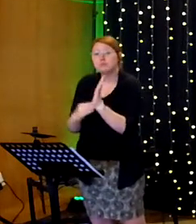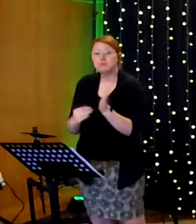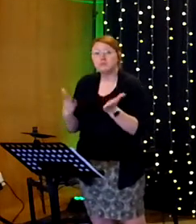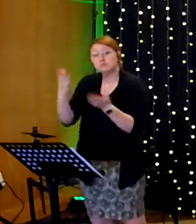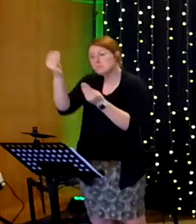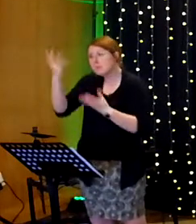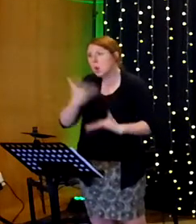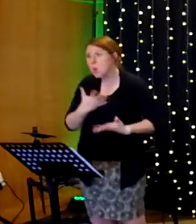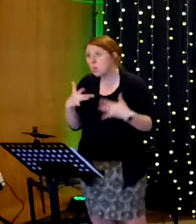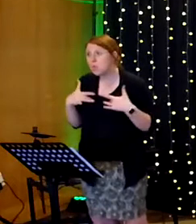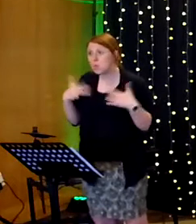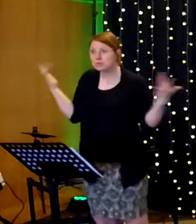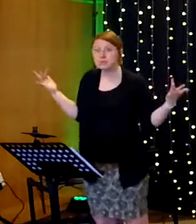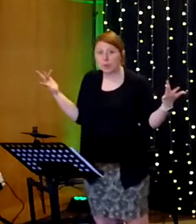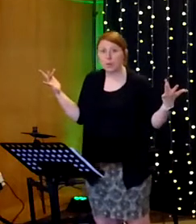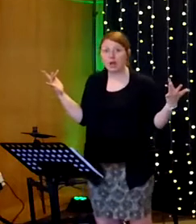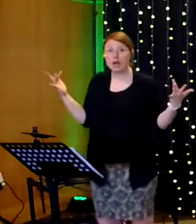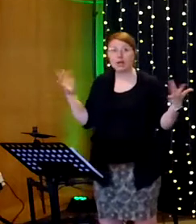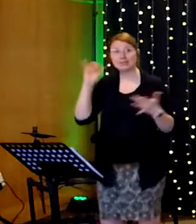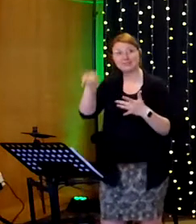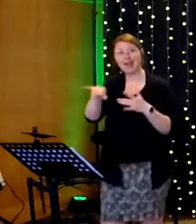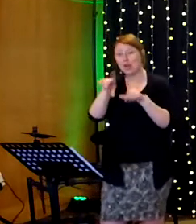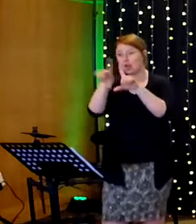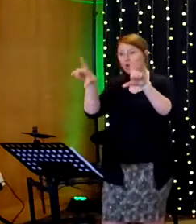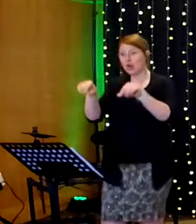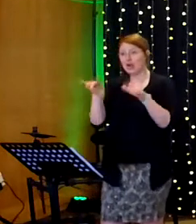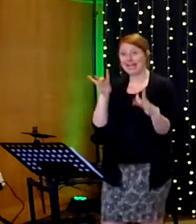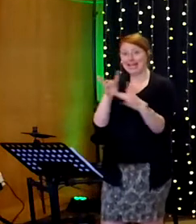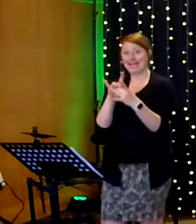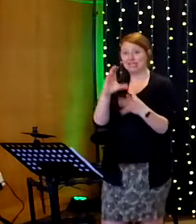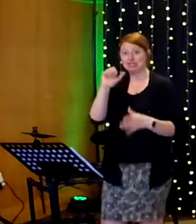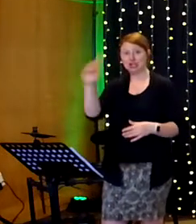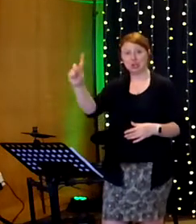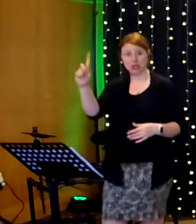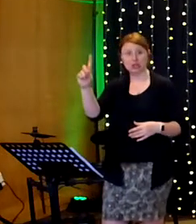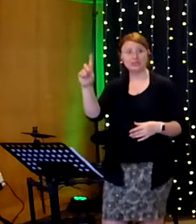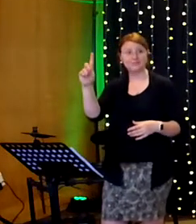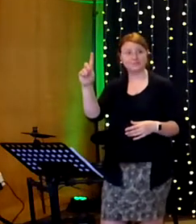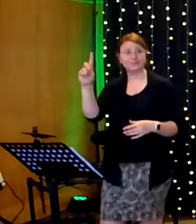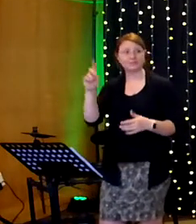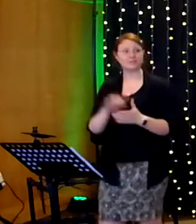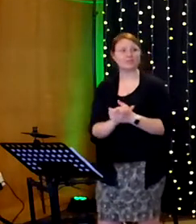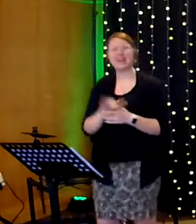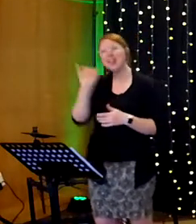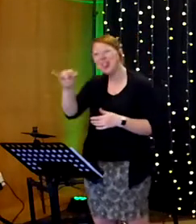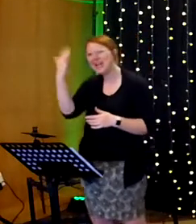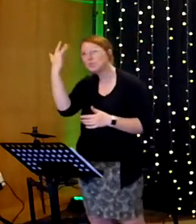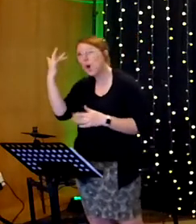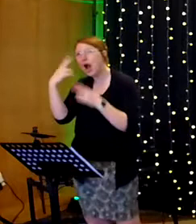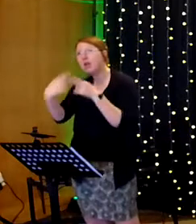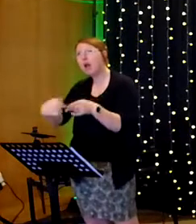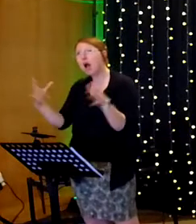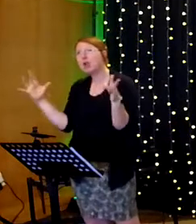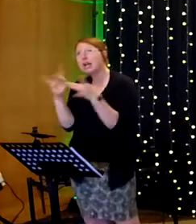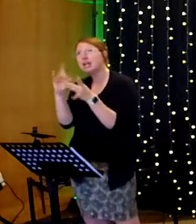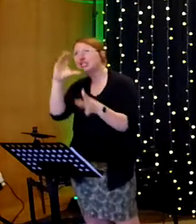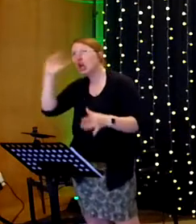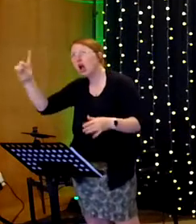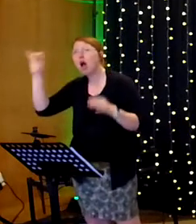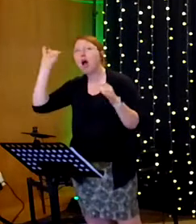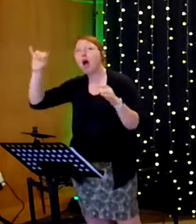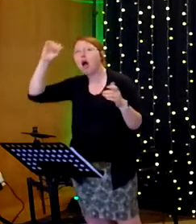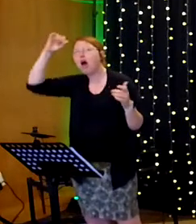connect with you. Hence the name connection cards. I'm just making that connection right now. Yeah,